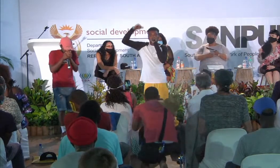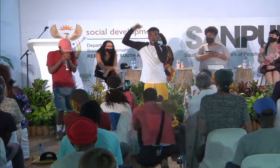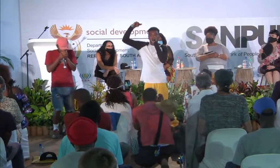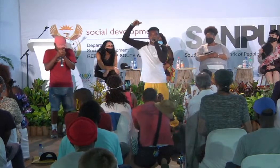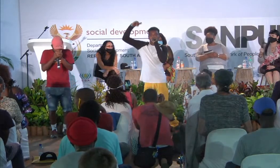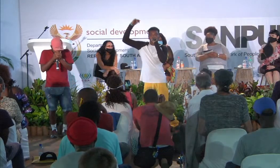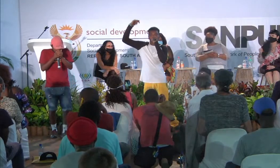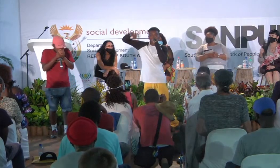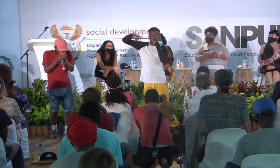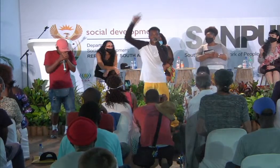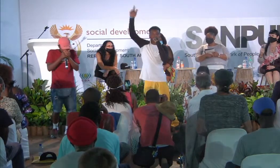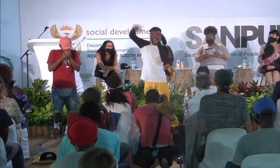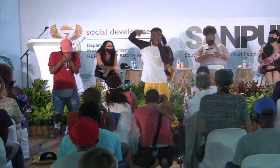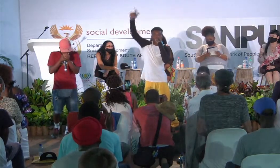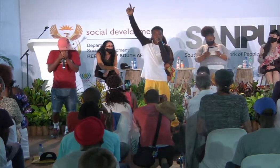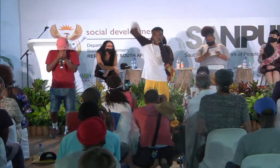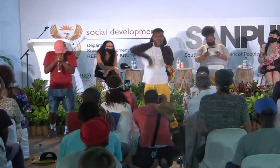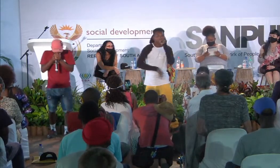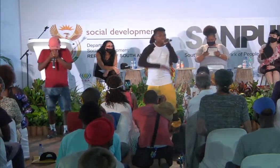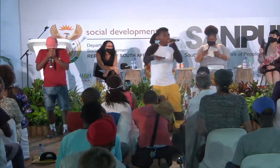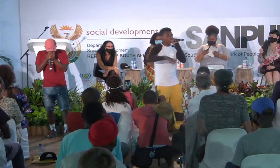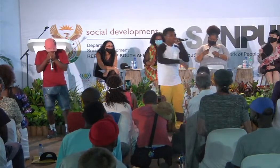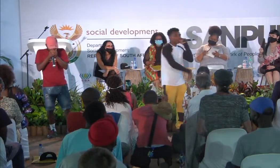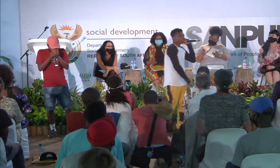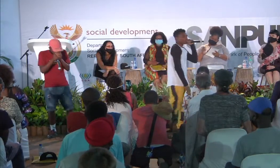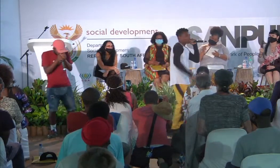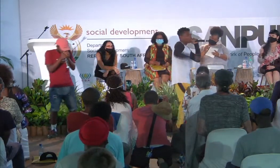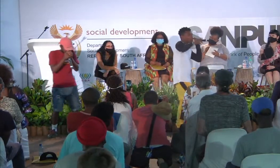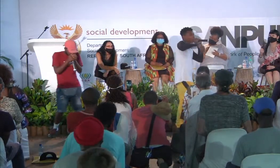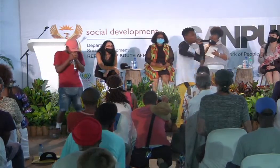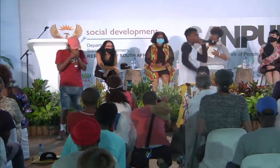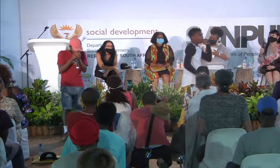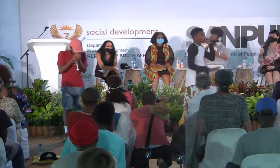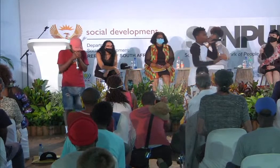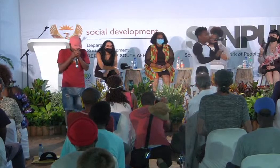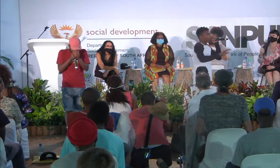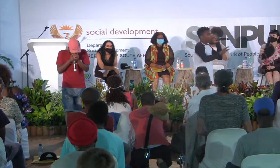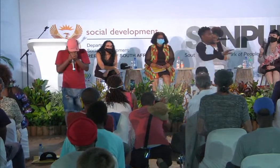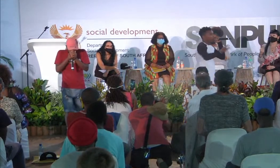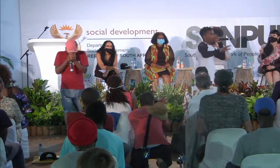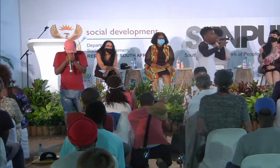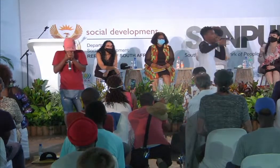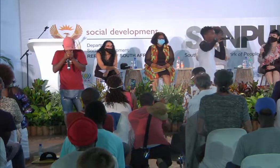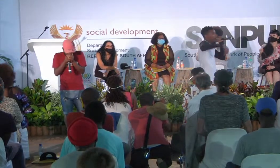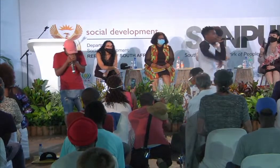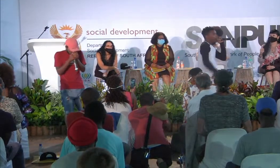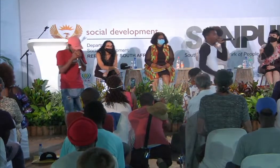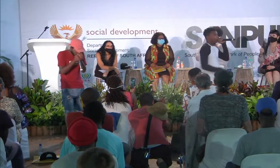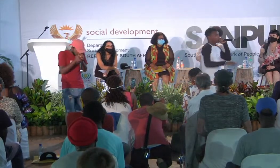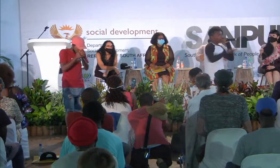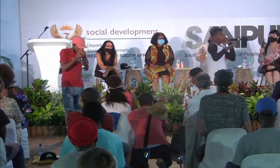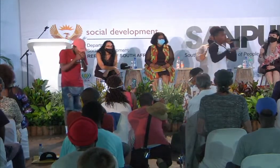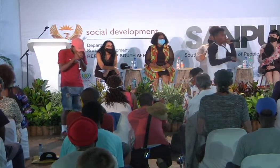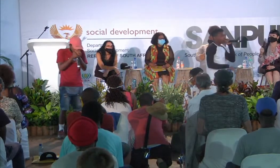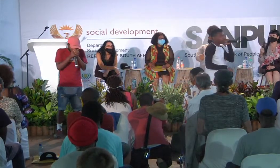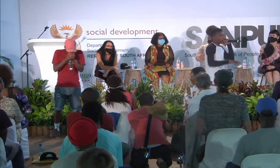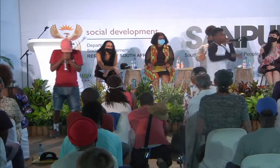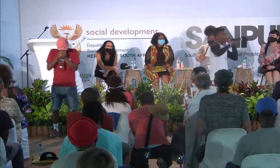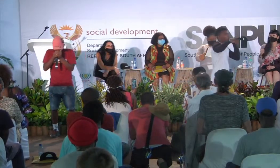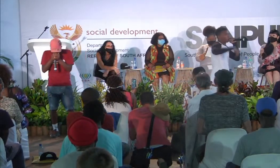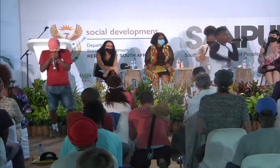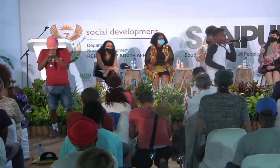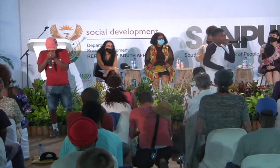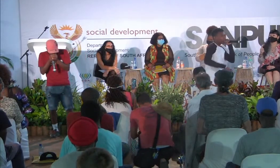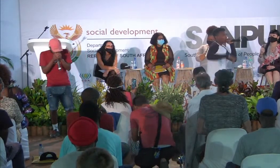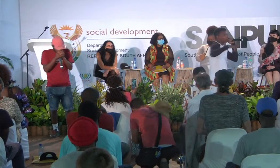Back to that bamboo pier. Now fill it. All I is what you really want. But you never be me, better give it up. Cause what I do ain't fair. Got my